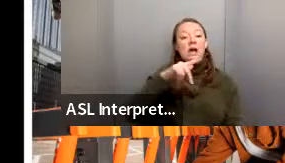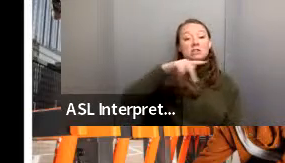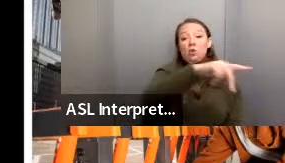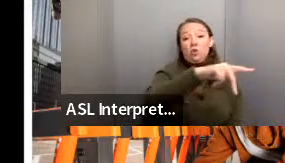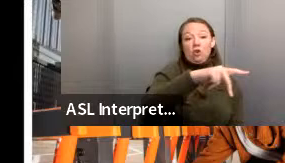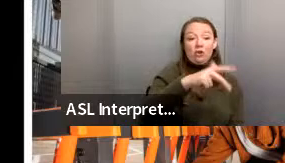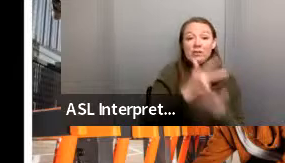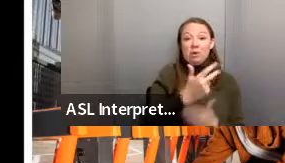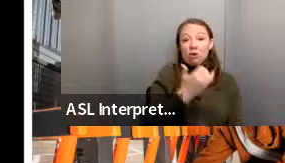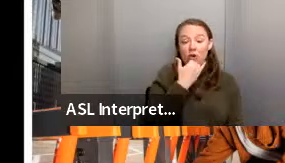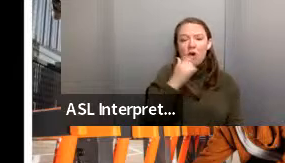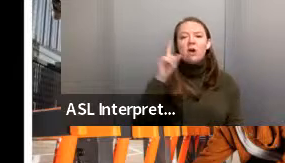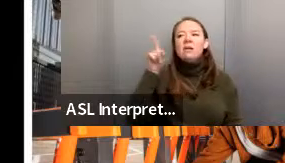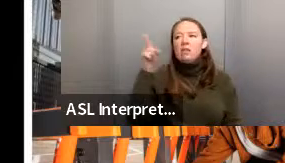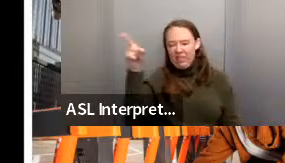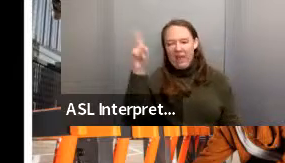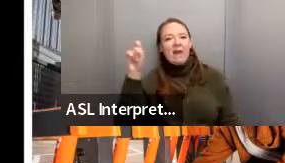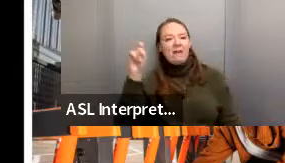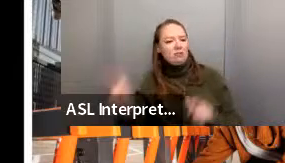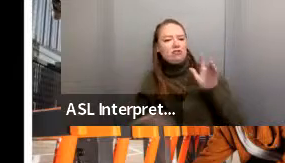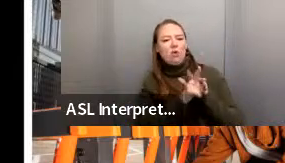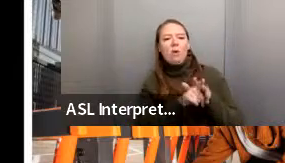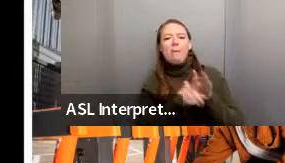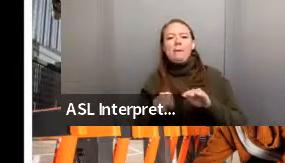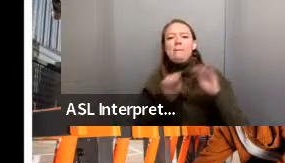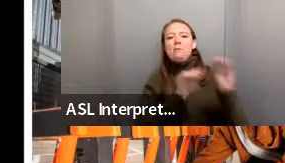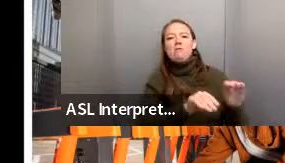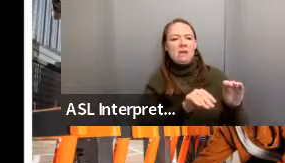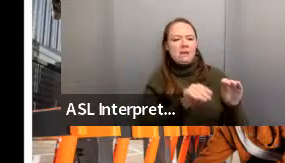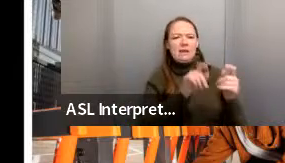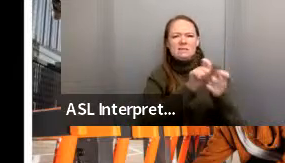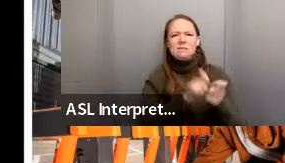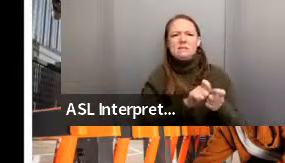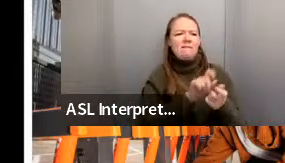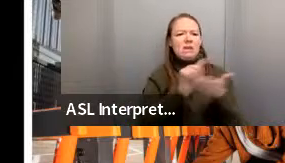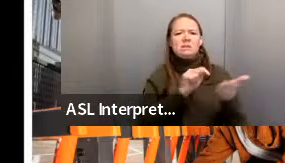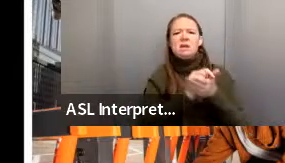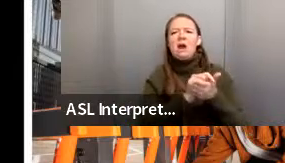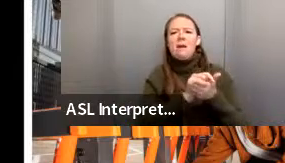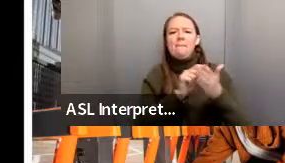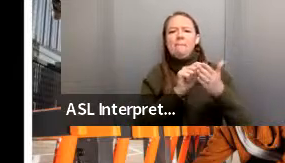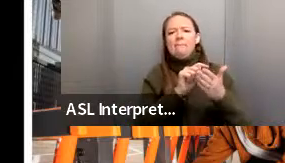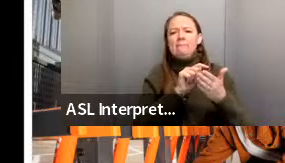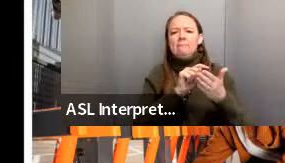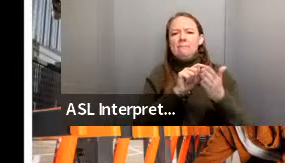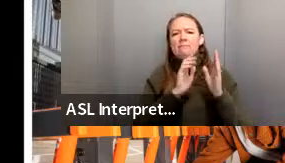and address that issue within a certain time frame.